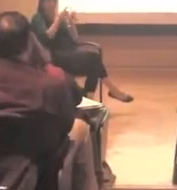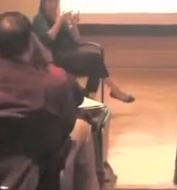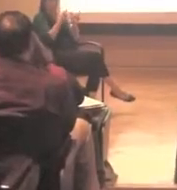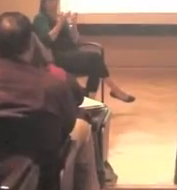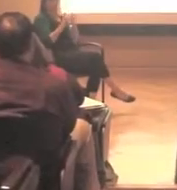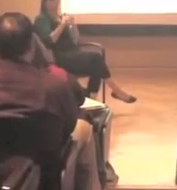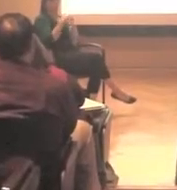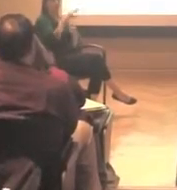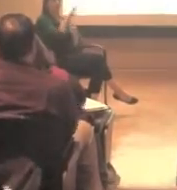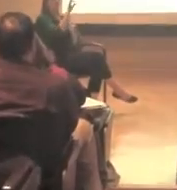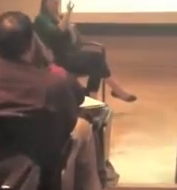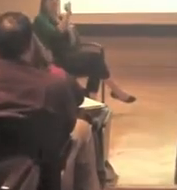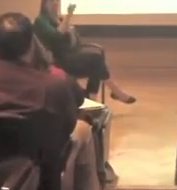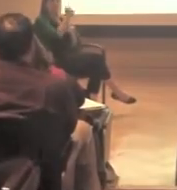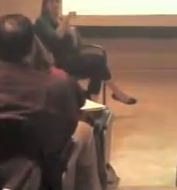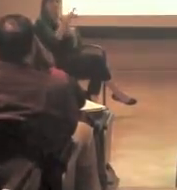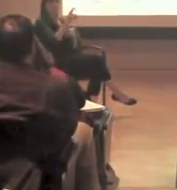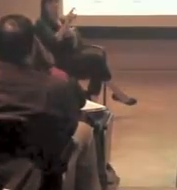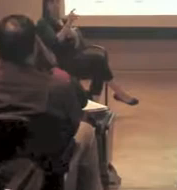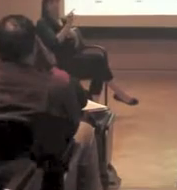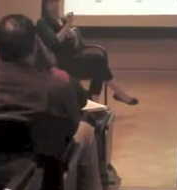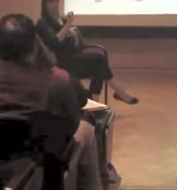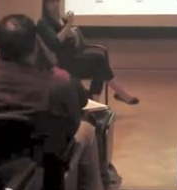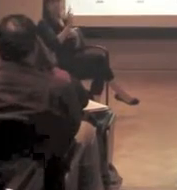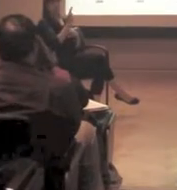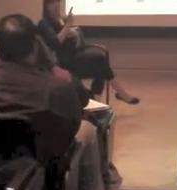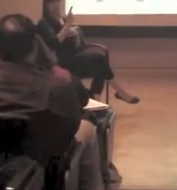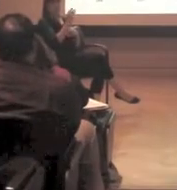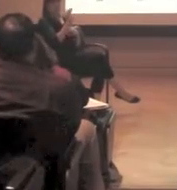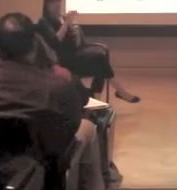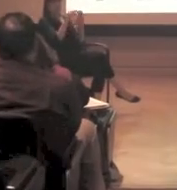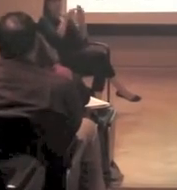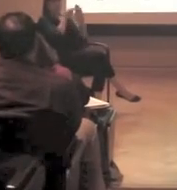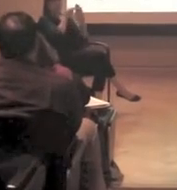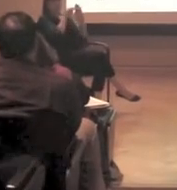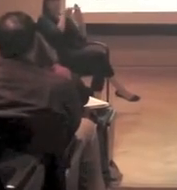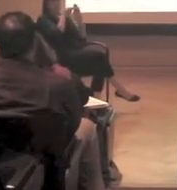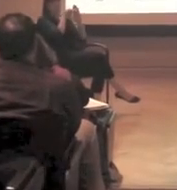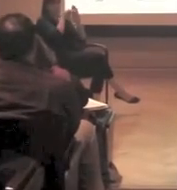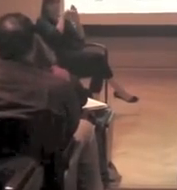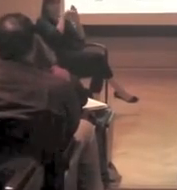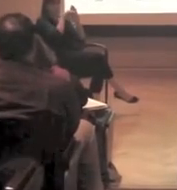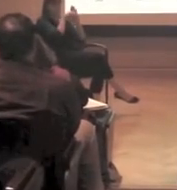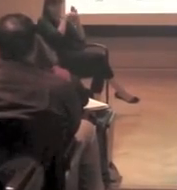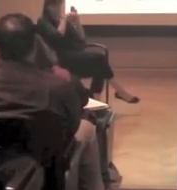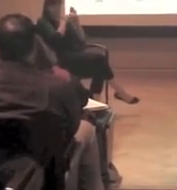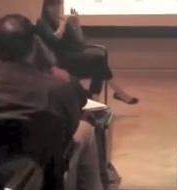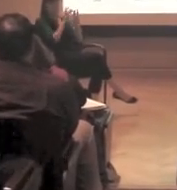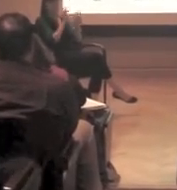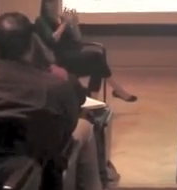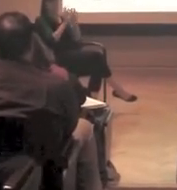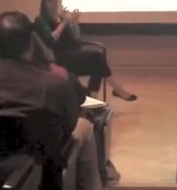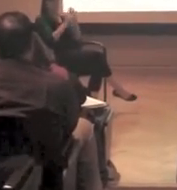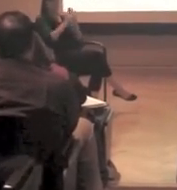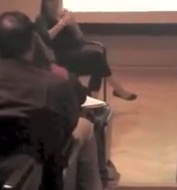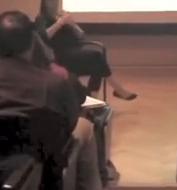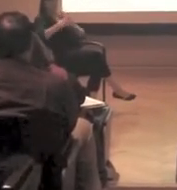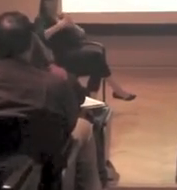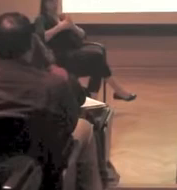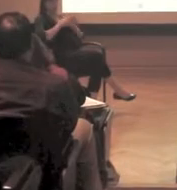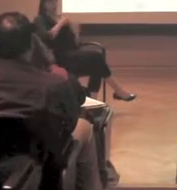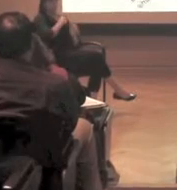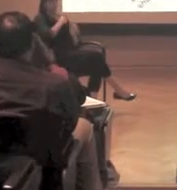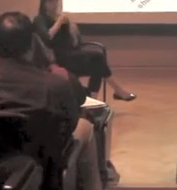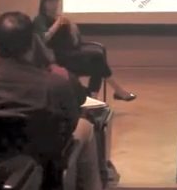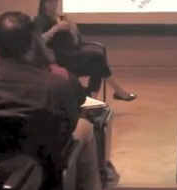it's 7-point-something%. So it's creeping down, and it's creeping down across the network. So the network being representative of Canada